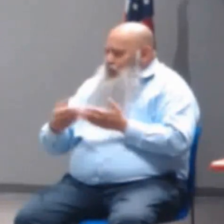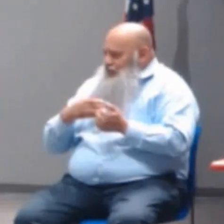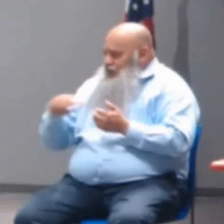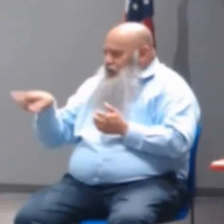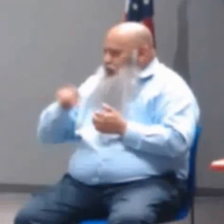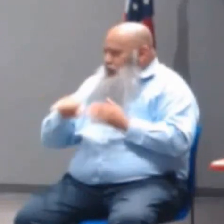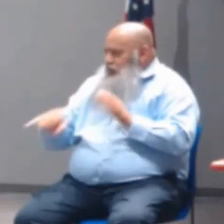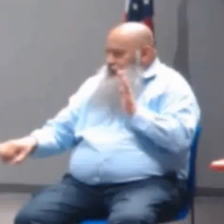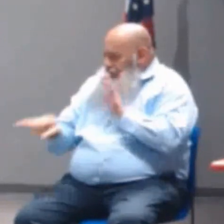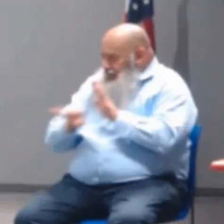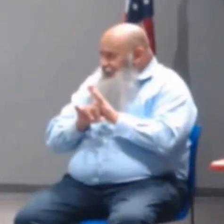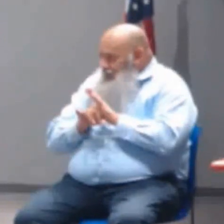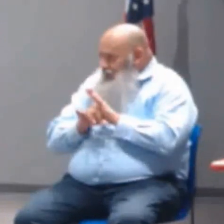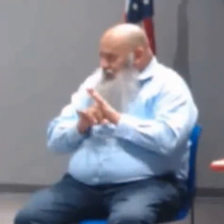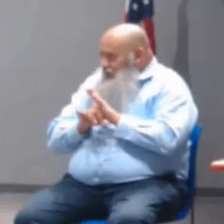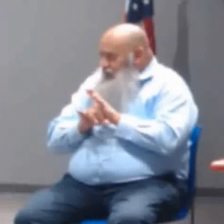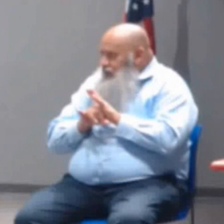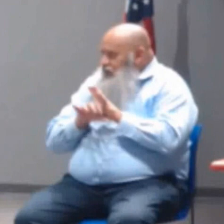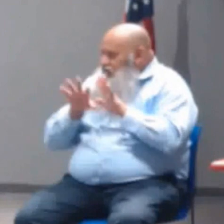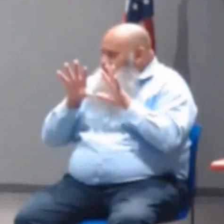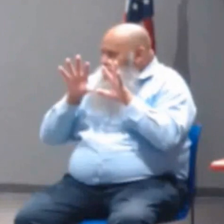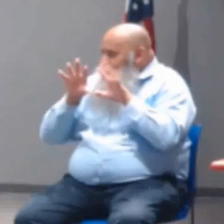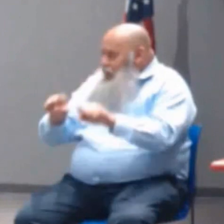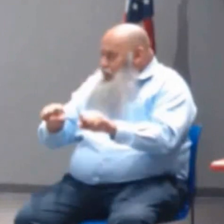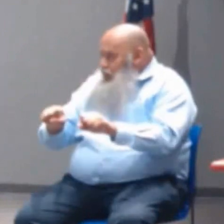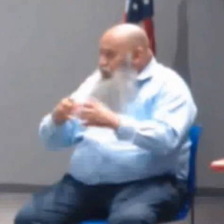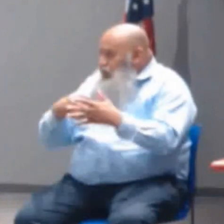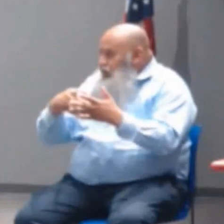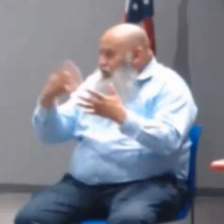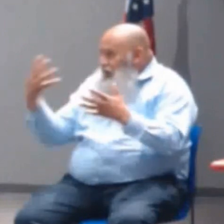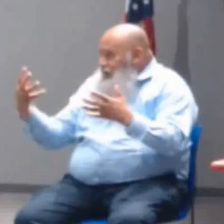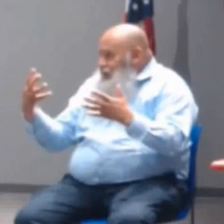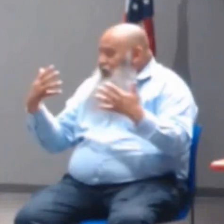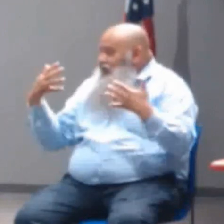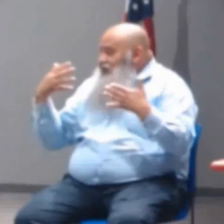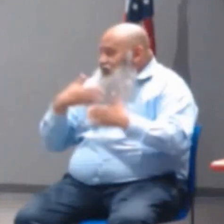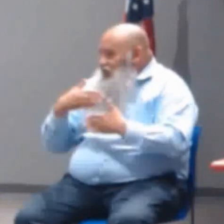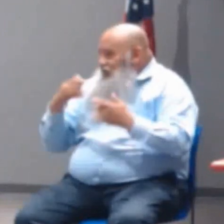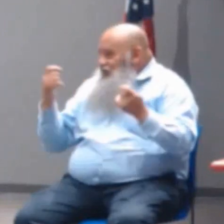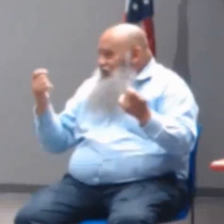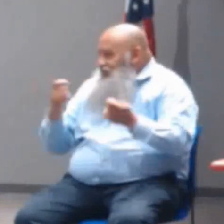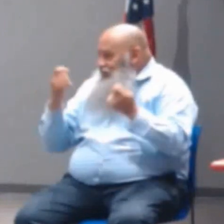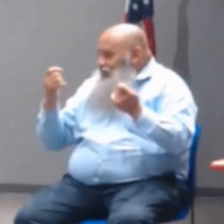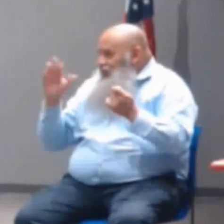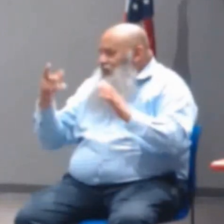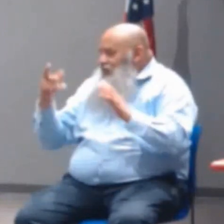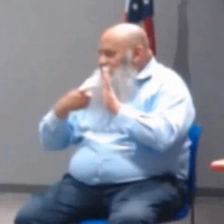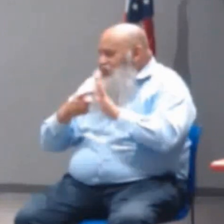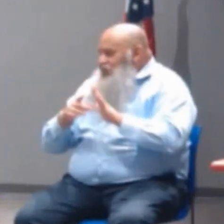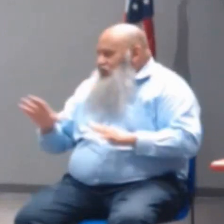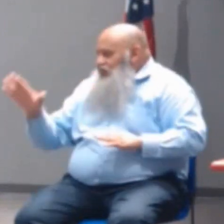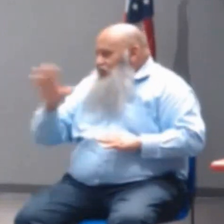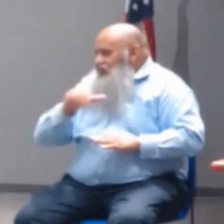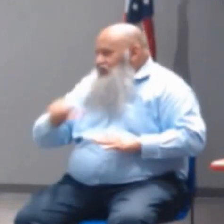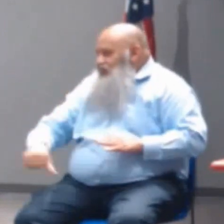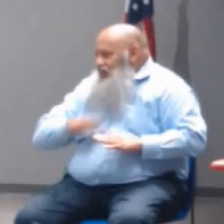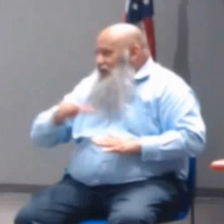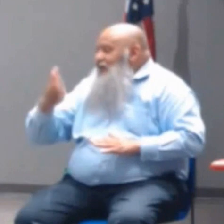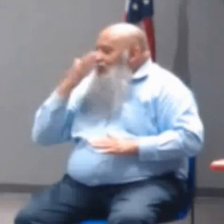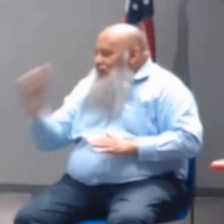identify, grab hold of the rainbow, enjoy the celebration, and show your pride. Thank you.